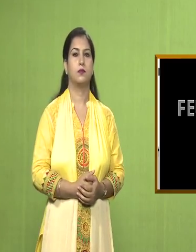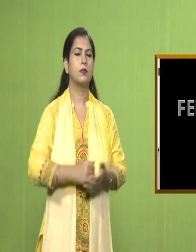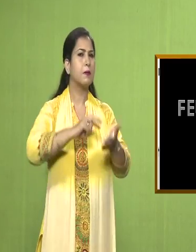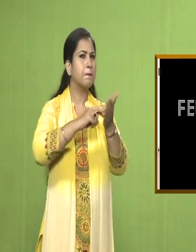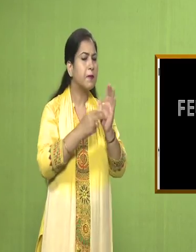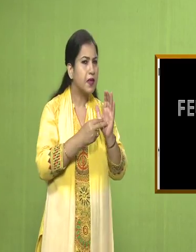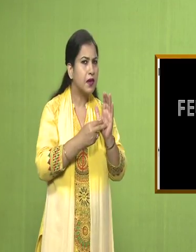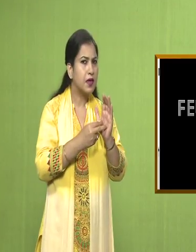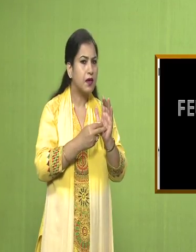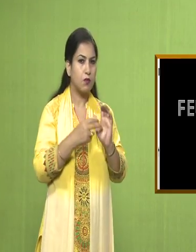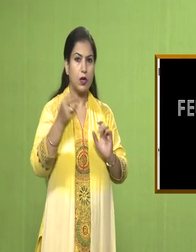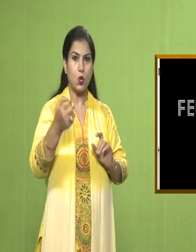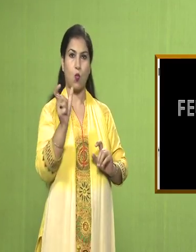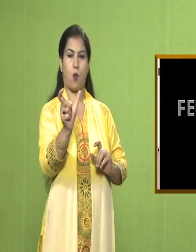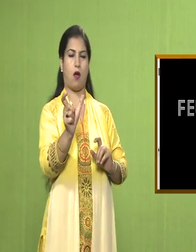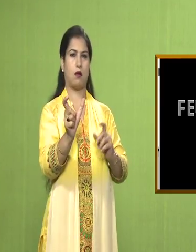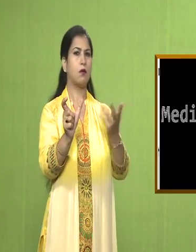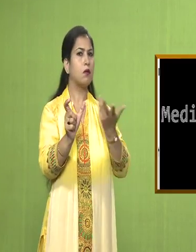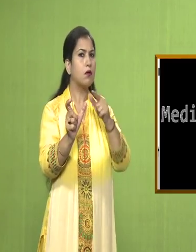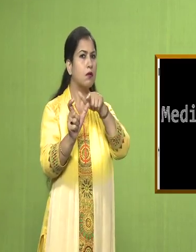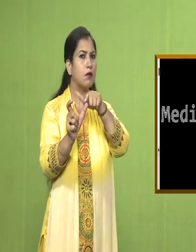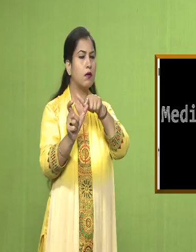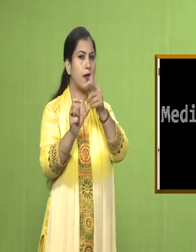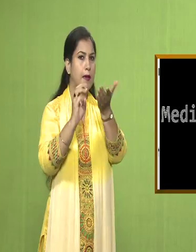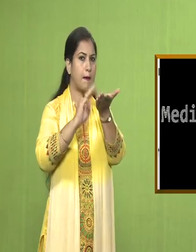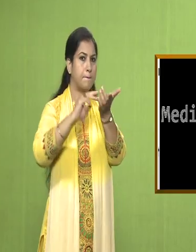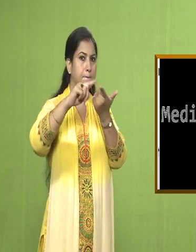of a new word, medieval age.